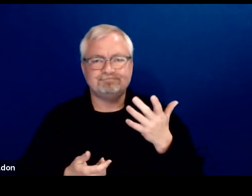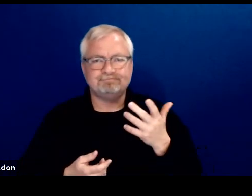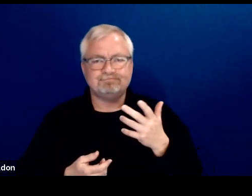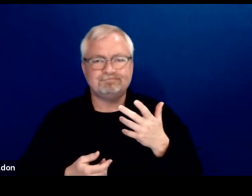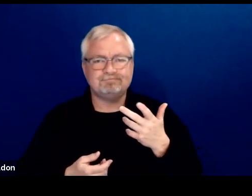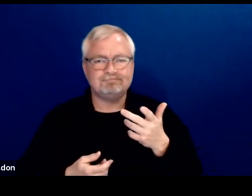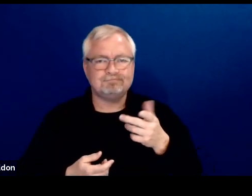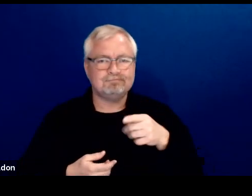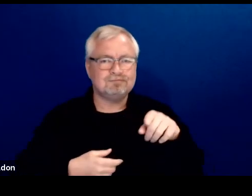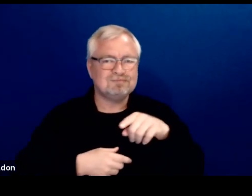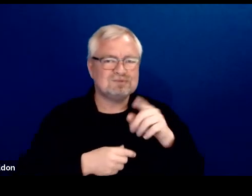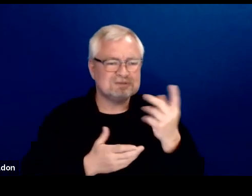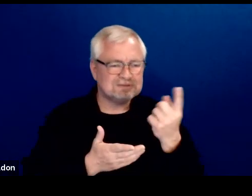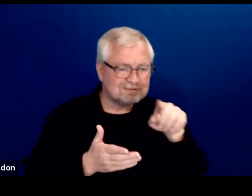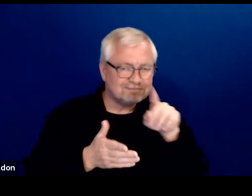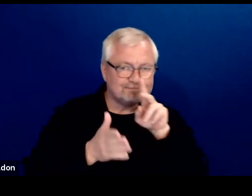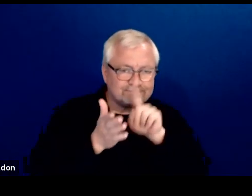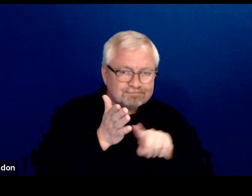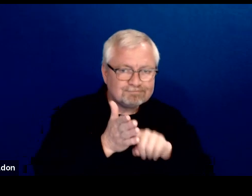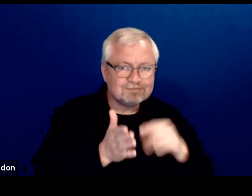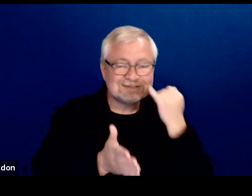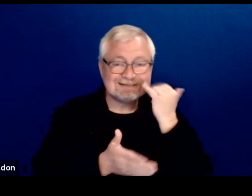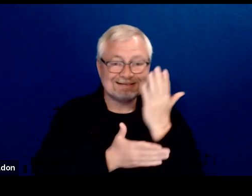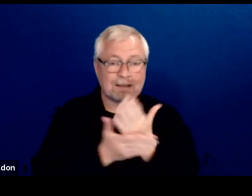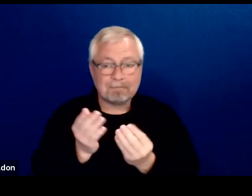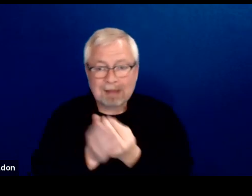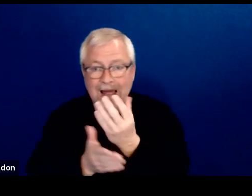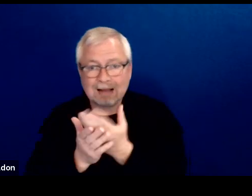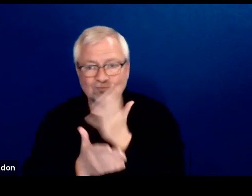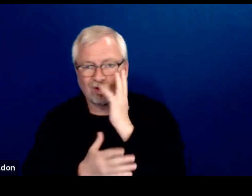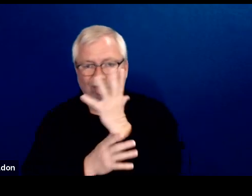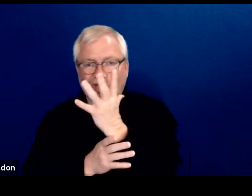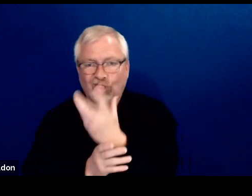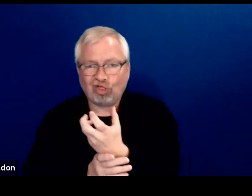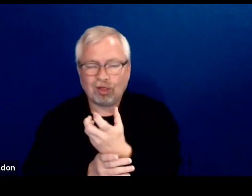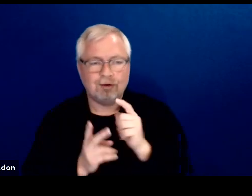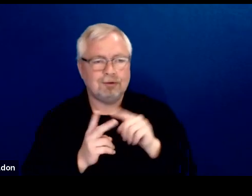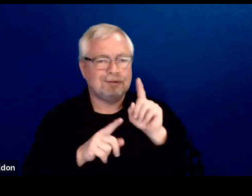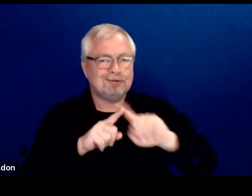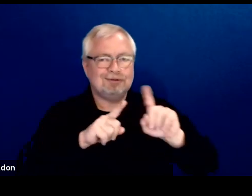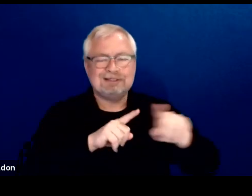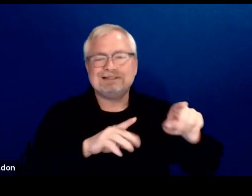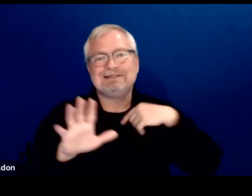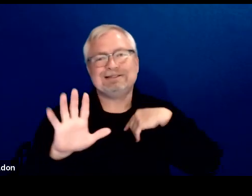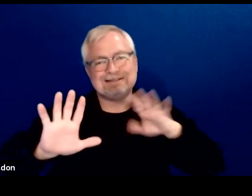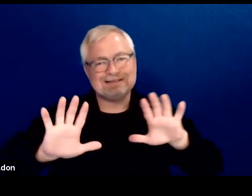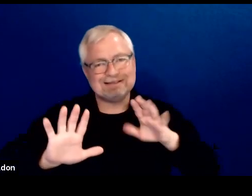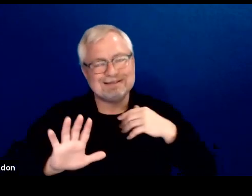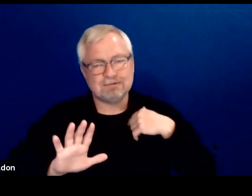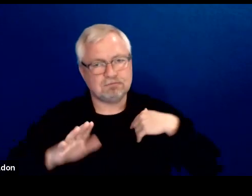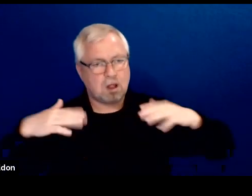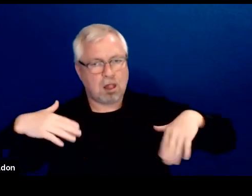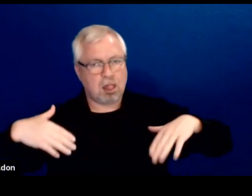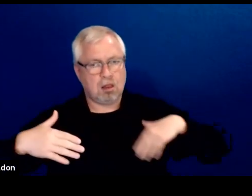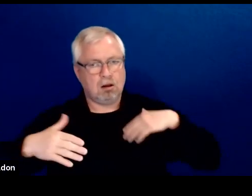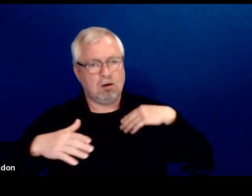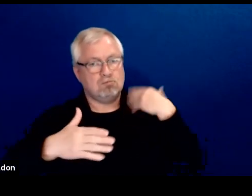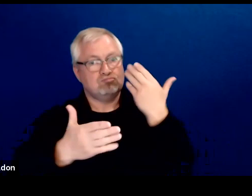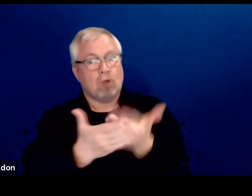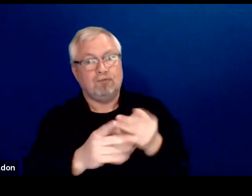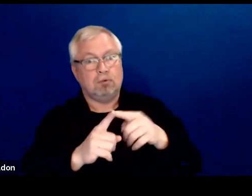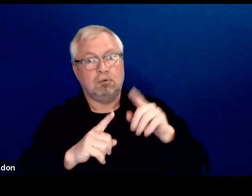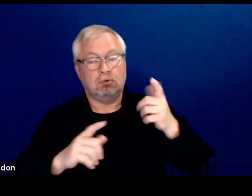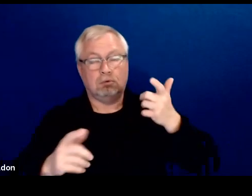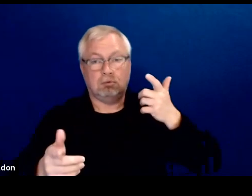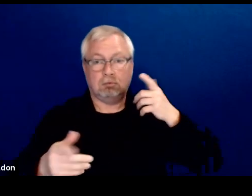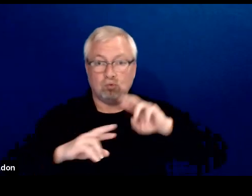some specifics in there like that, but we did not get to the point. I think what the big change to the executive order, well, first and foremost, keep